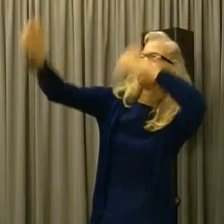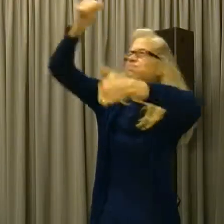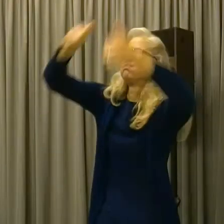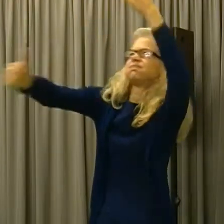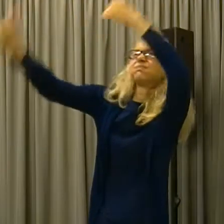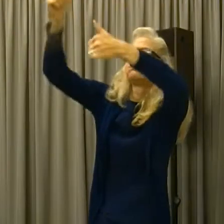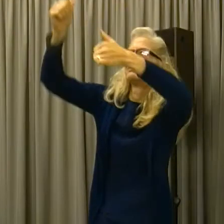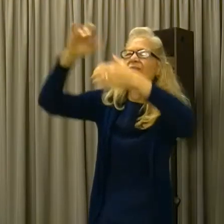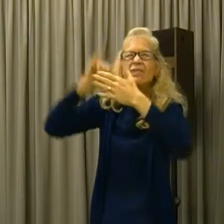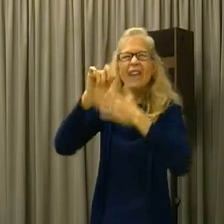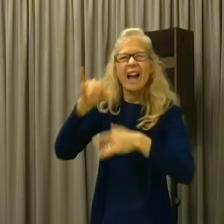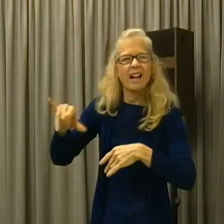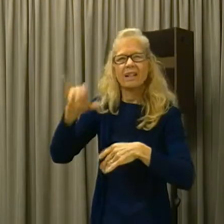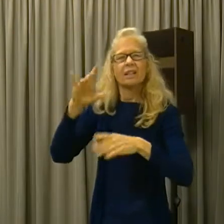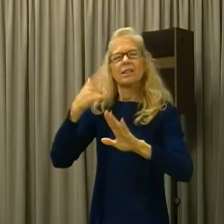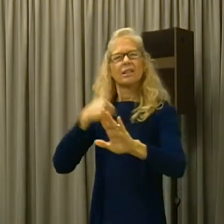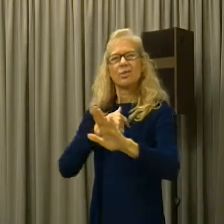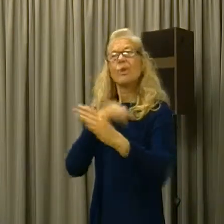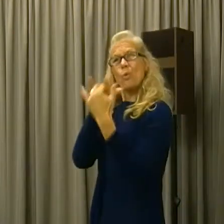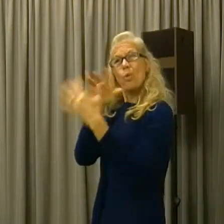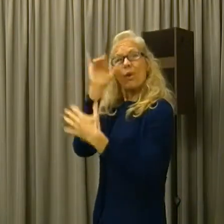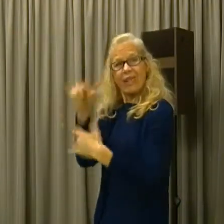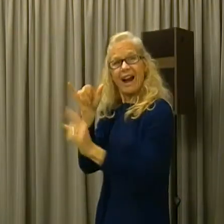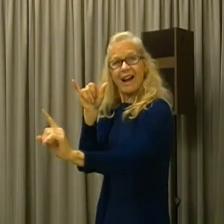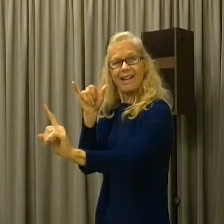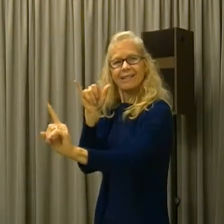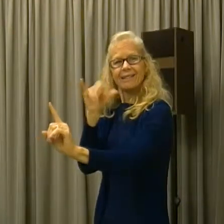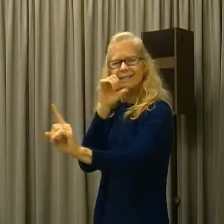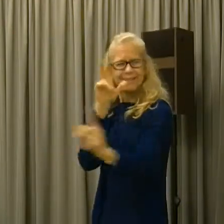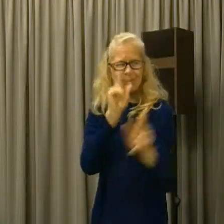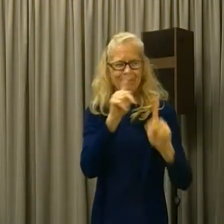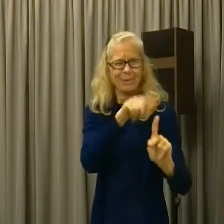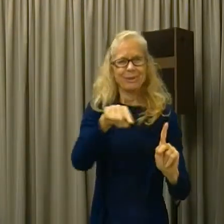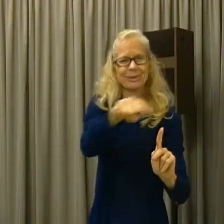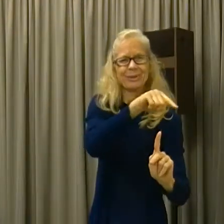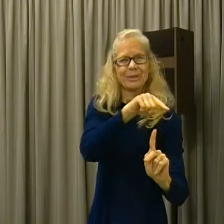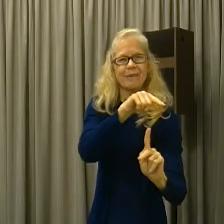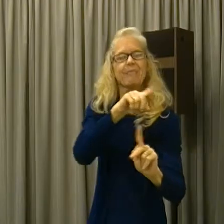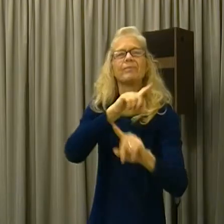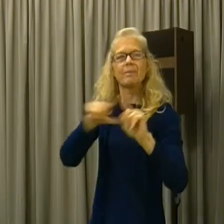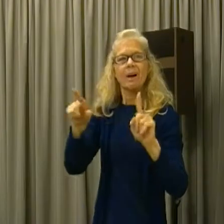your obedience is fulfilled.